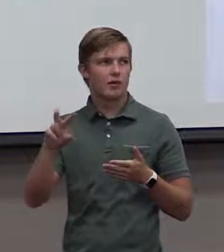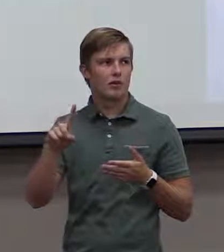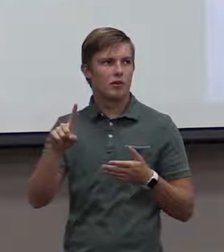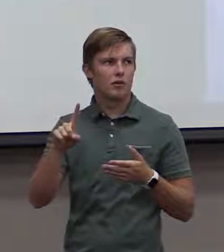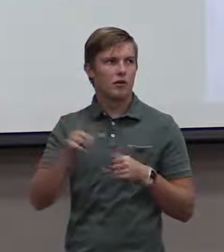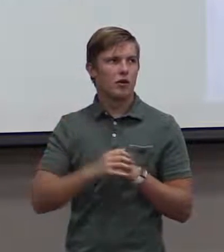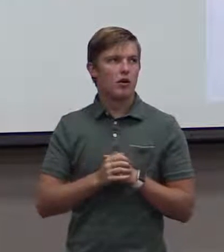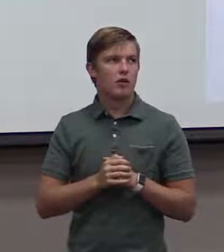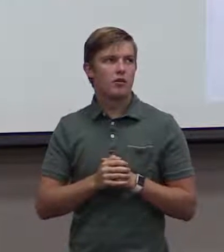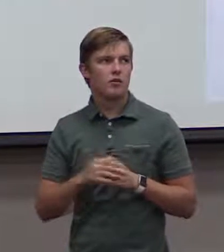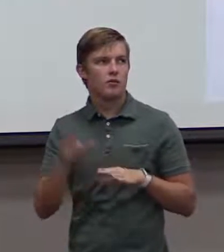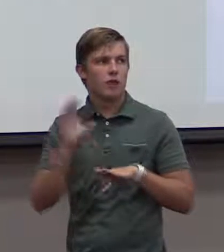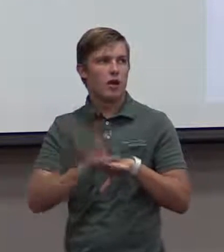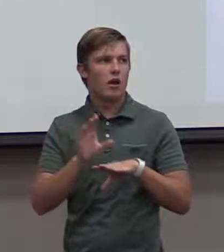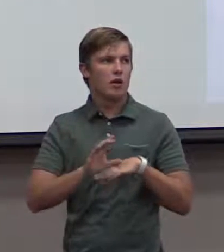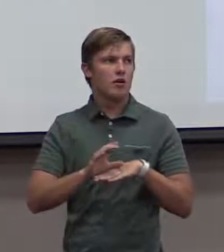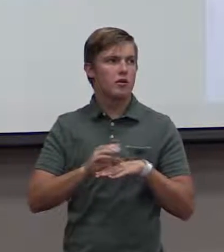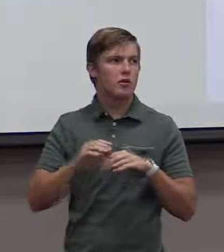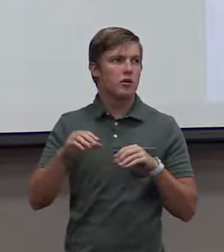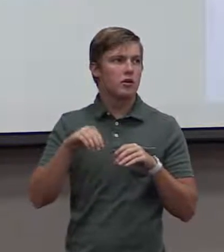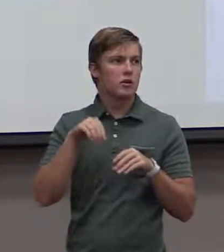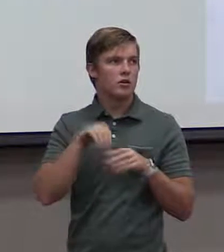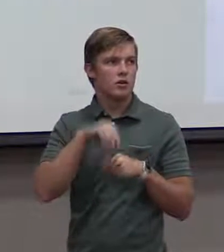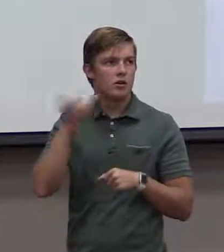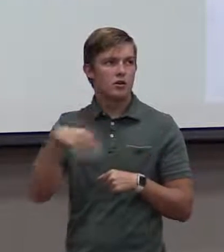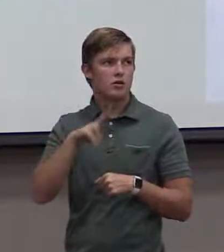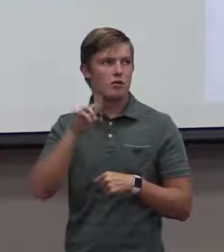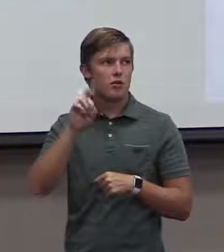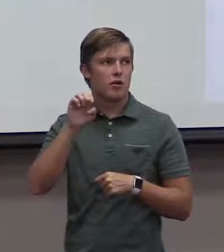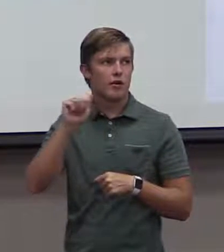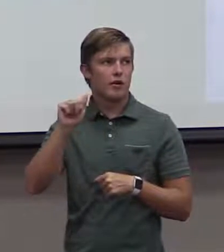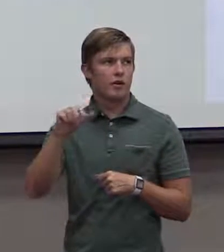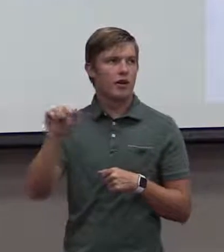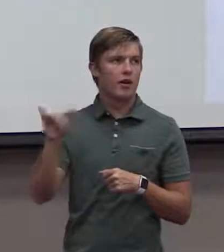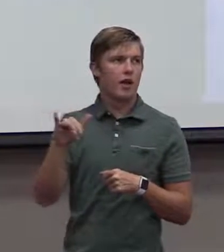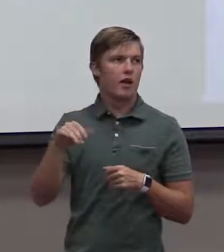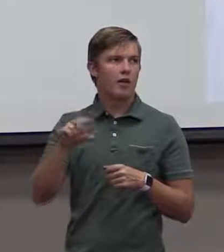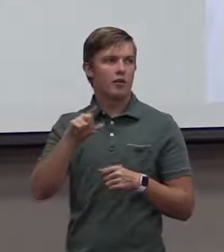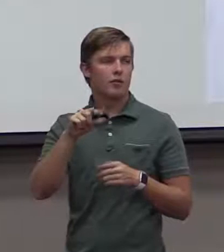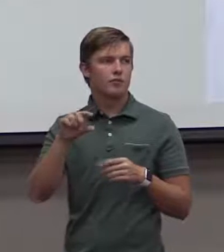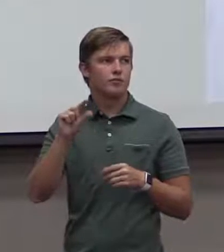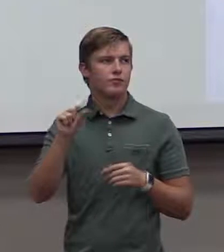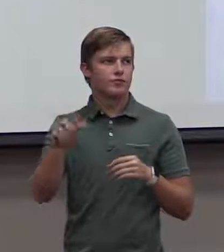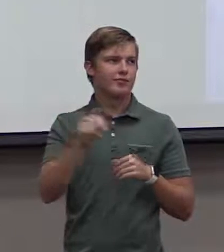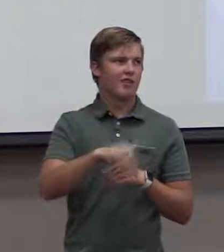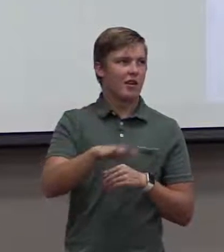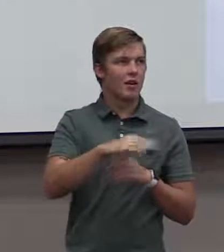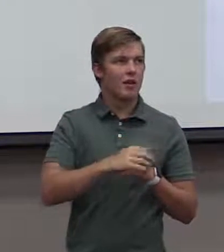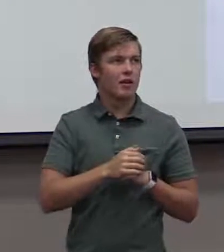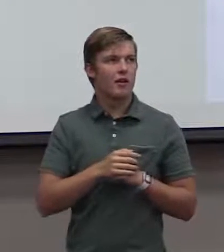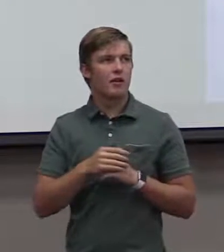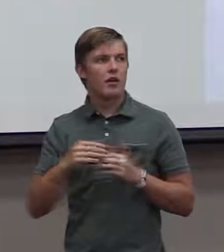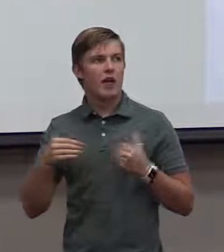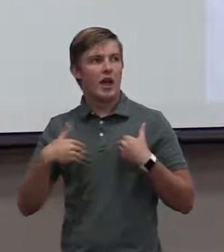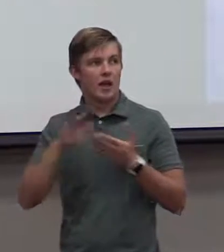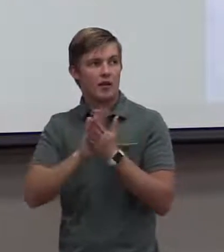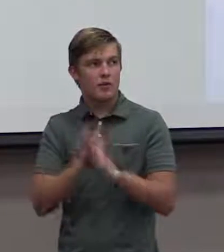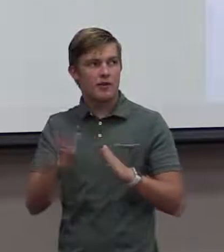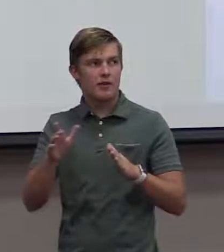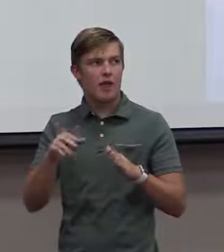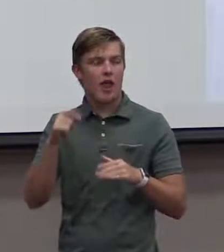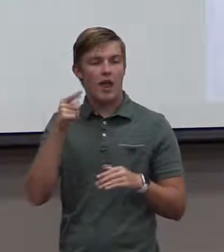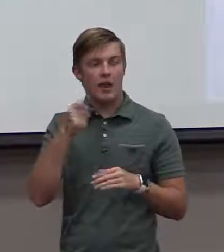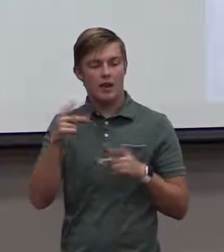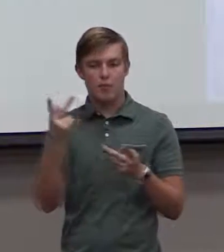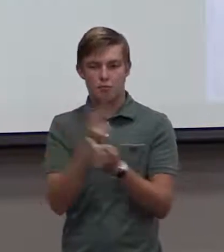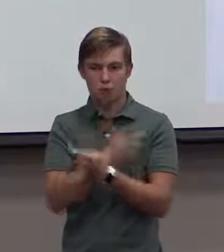peace and was being built up and was walking in the fear of the Lord, and in the comfort of the Holy Spirit, it multiplied." I've heard